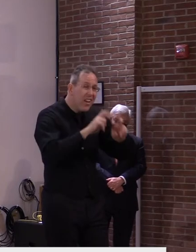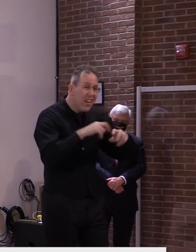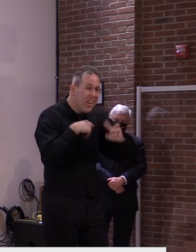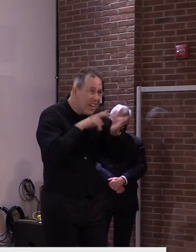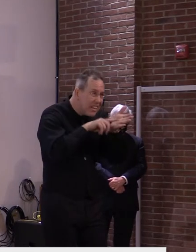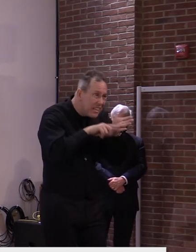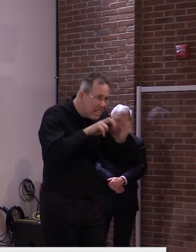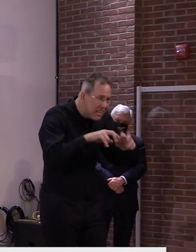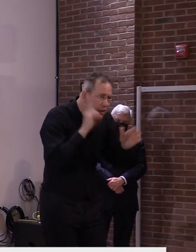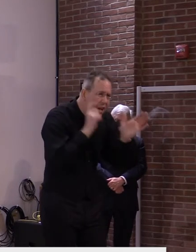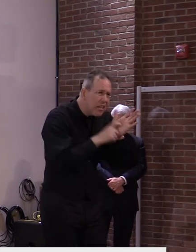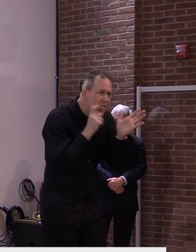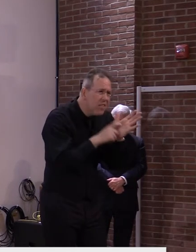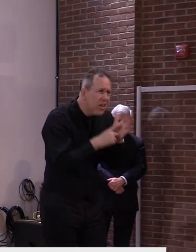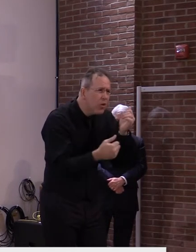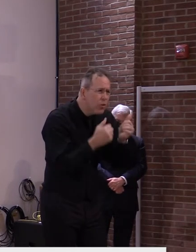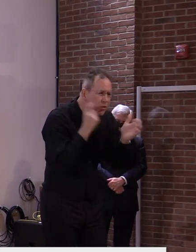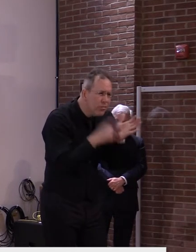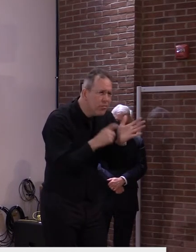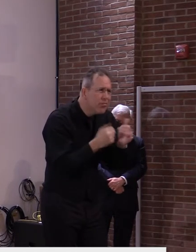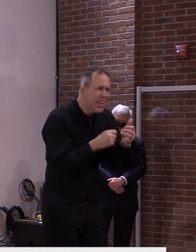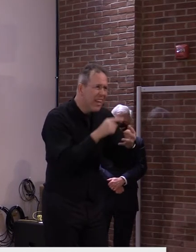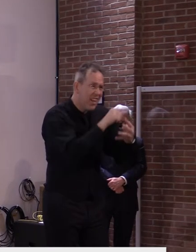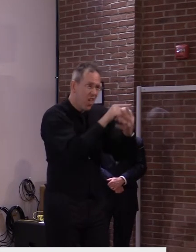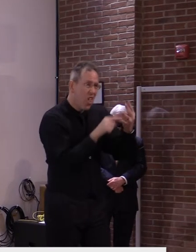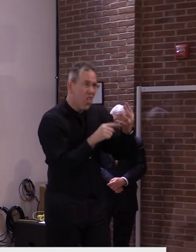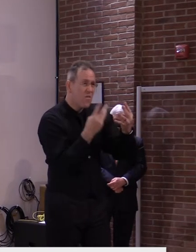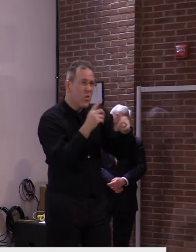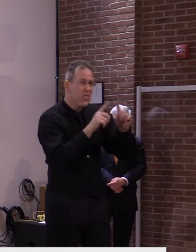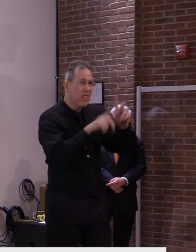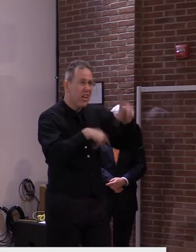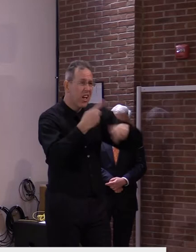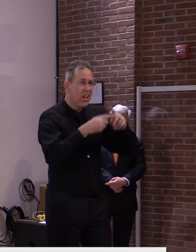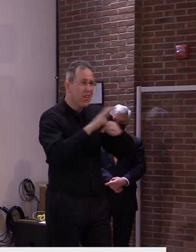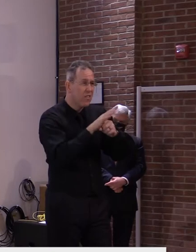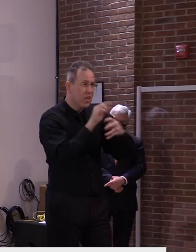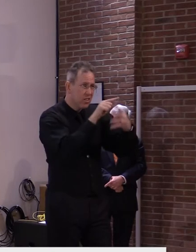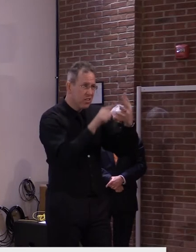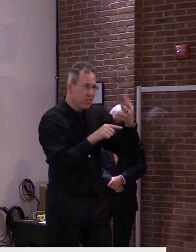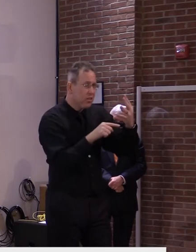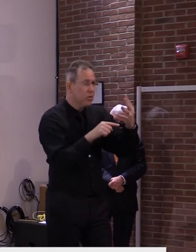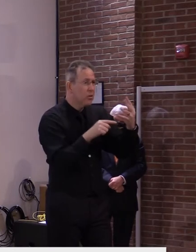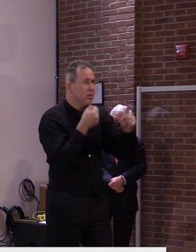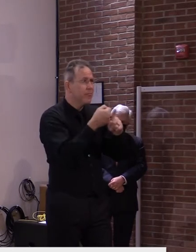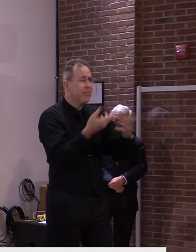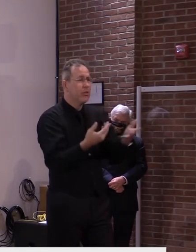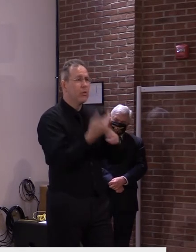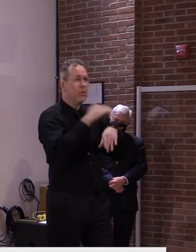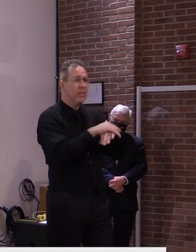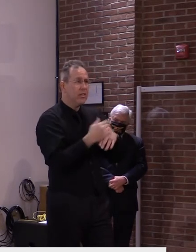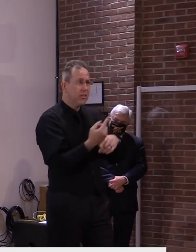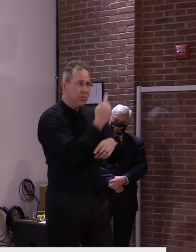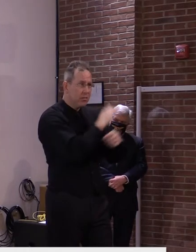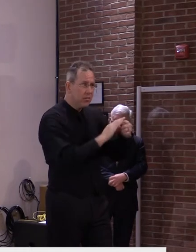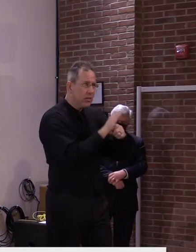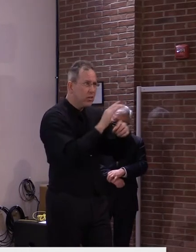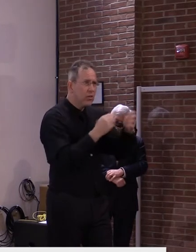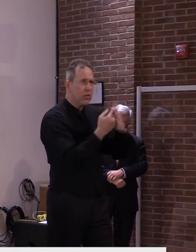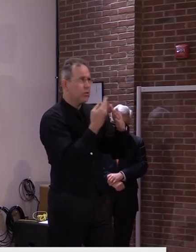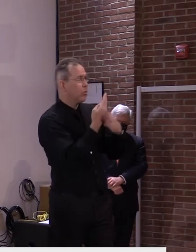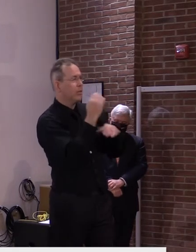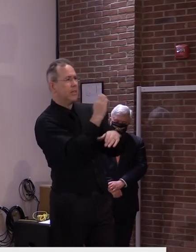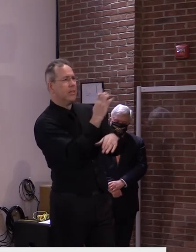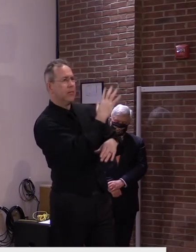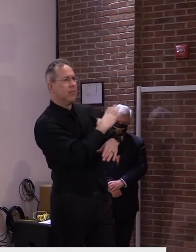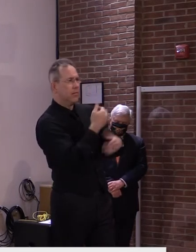the goal. But you're right, the one that is of more immediate concern, just because we know about it in the region, is the UK